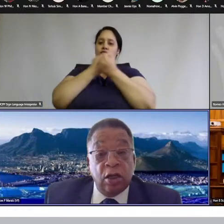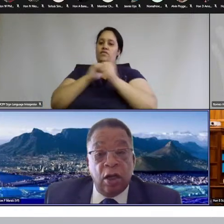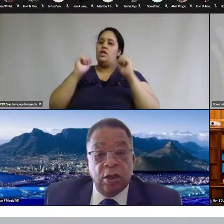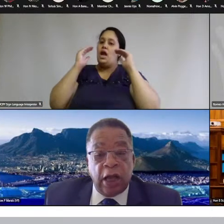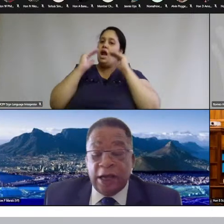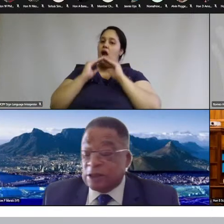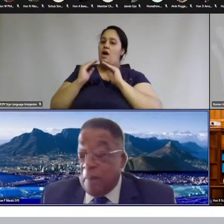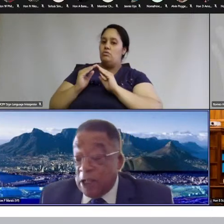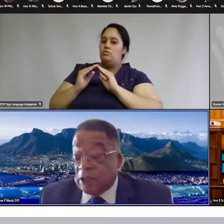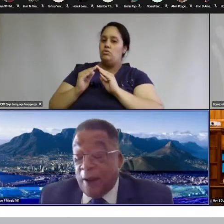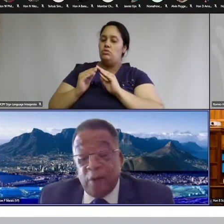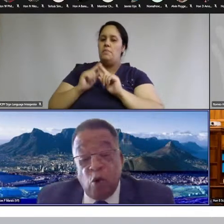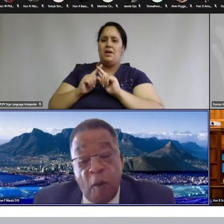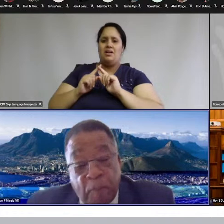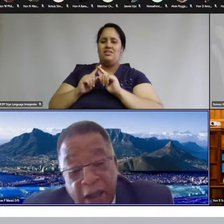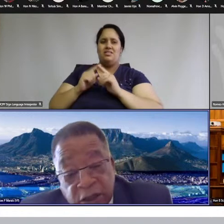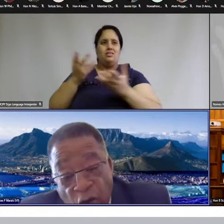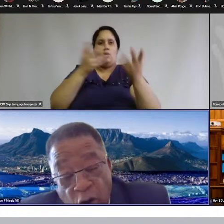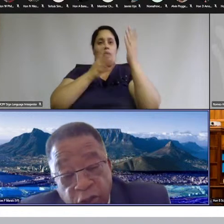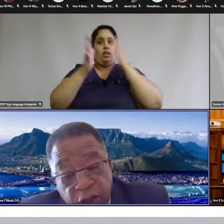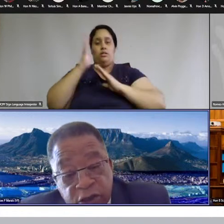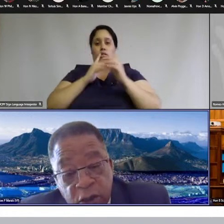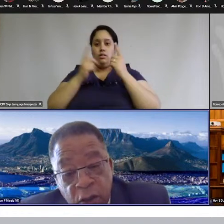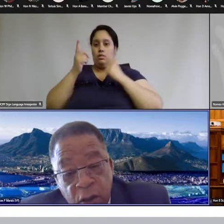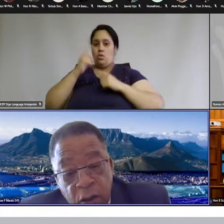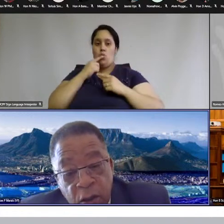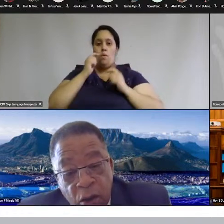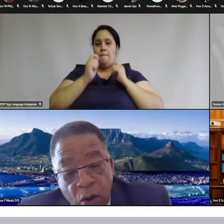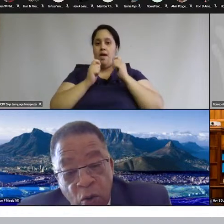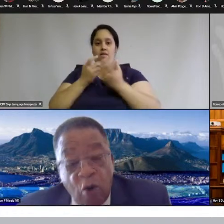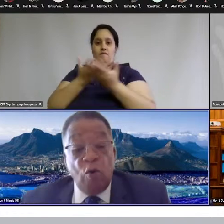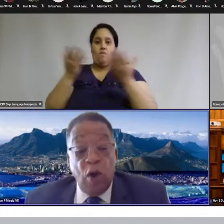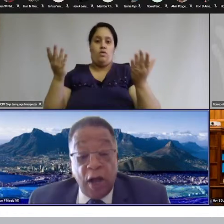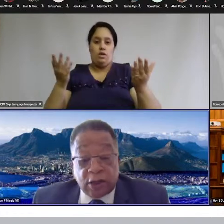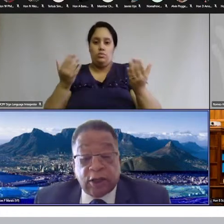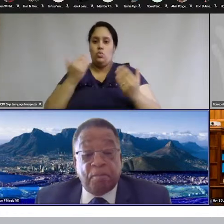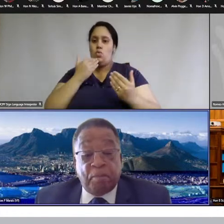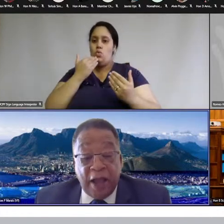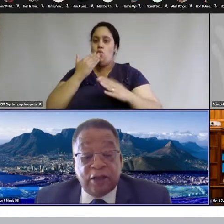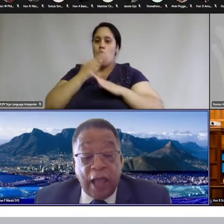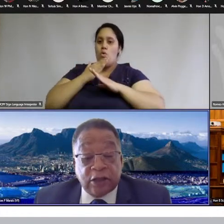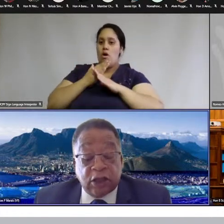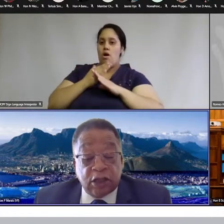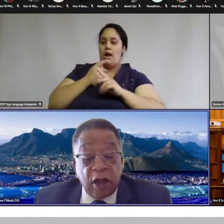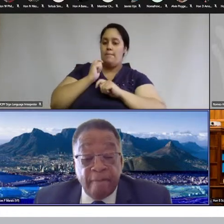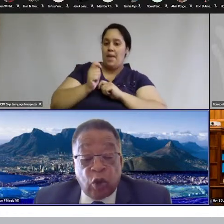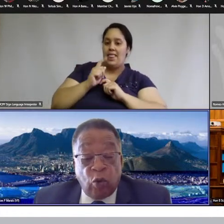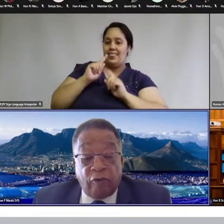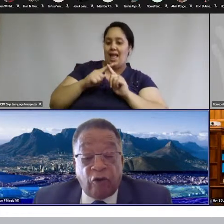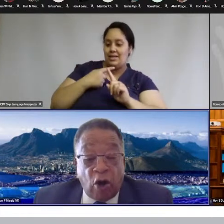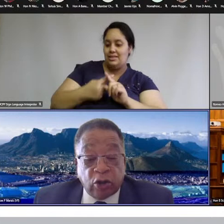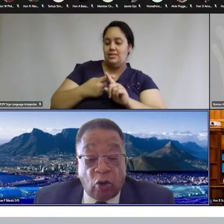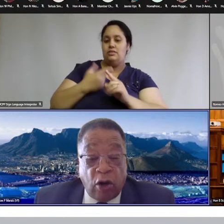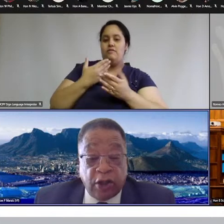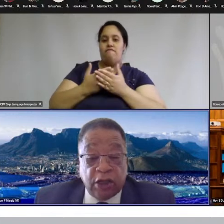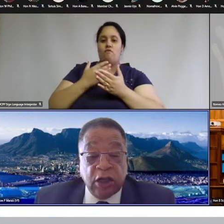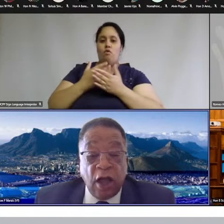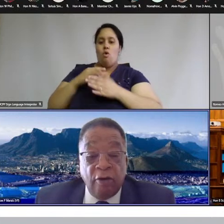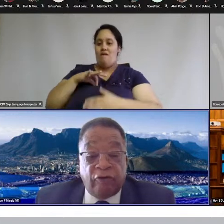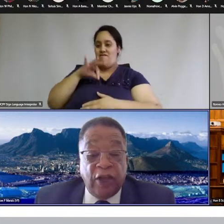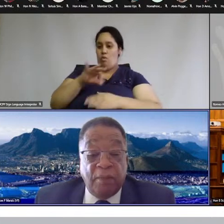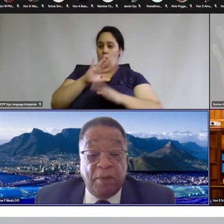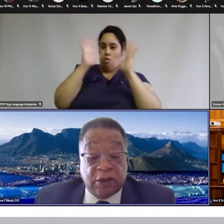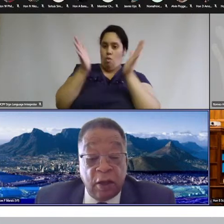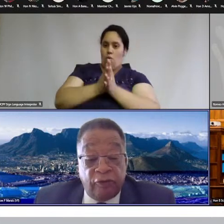houses. Can somebody tell me who pays for all this? Who works and pays taxes to afford all